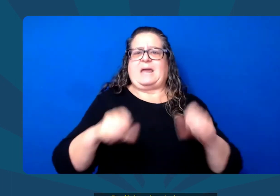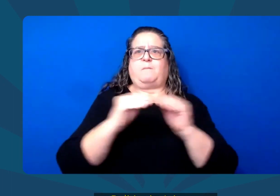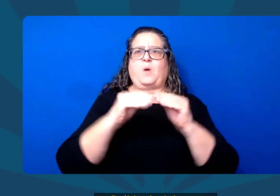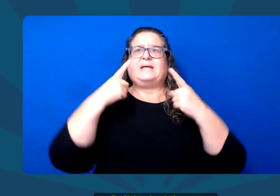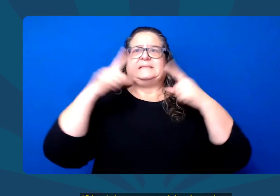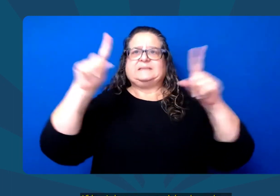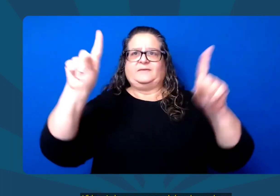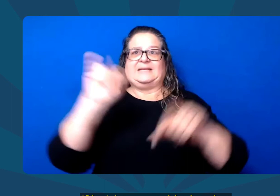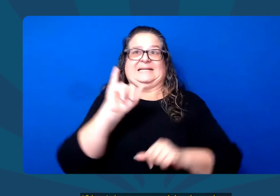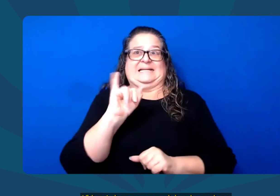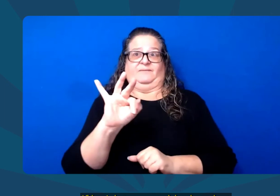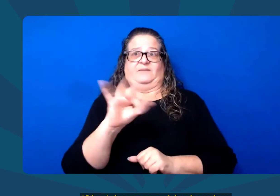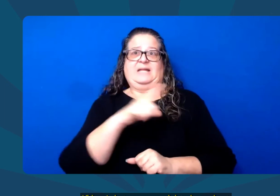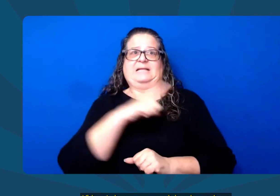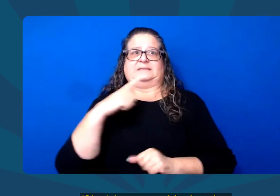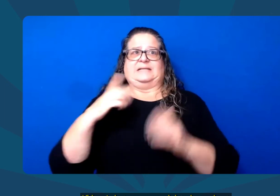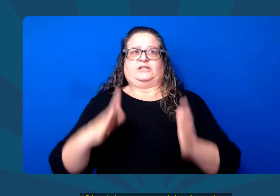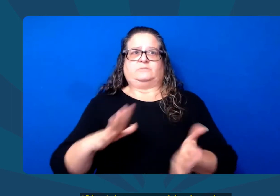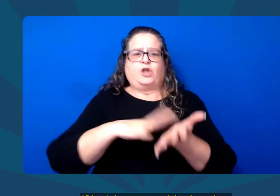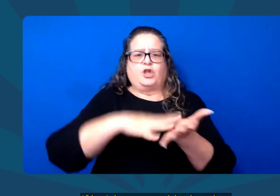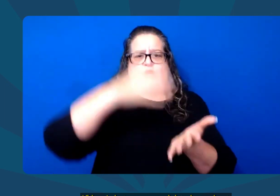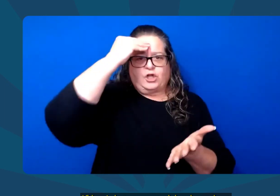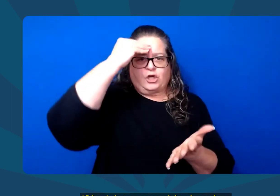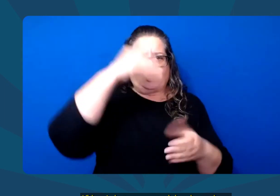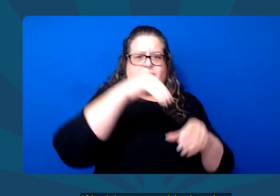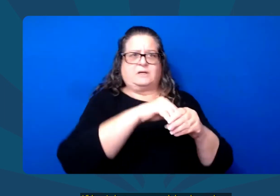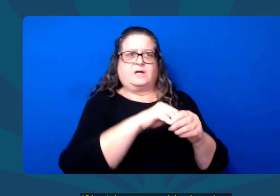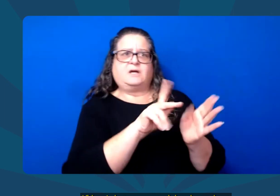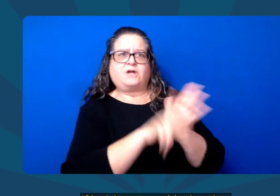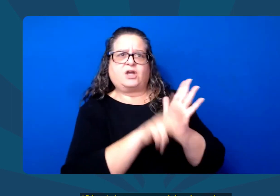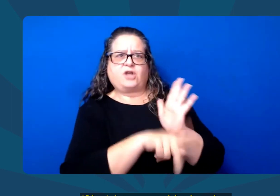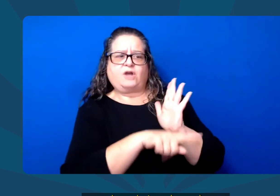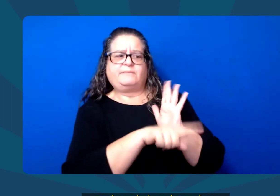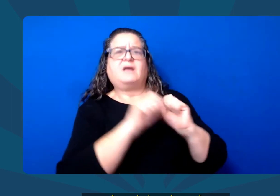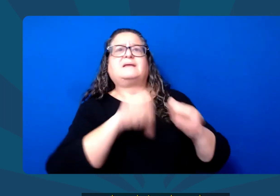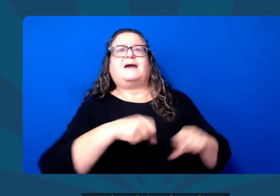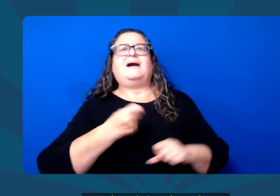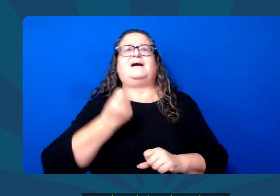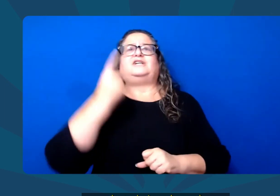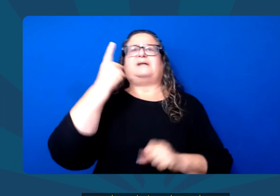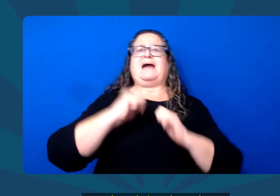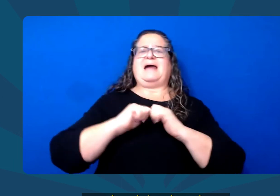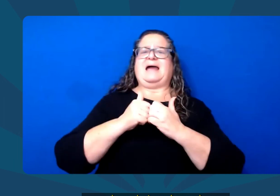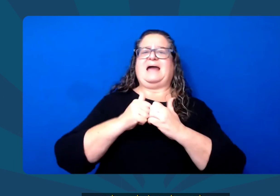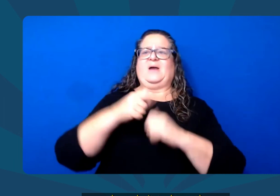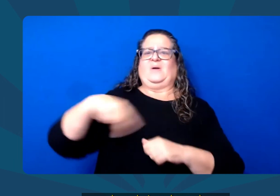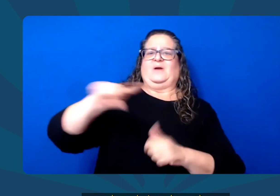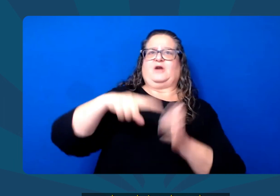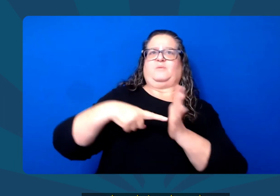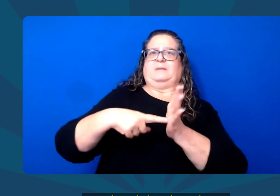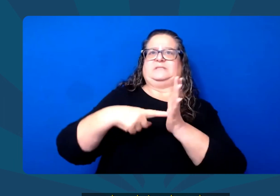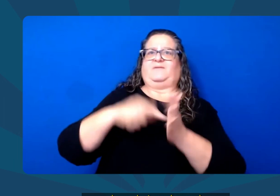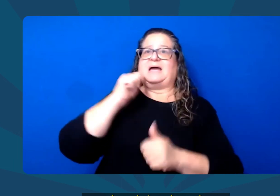more effective if legislators would take what they learned in kindergarten and apply it to how they